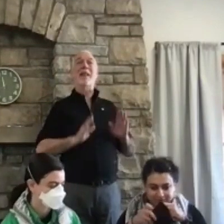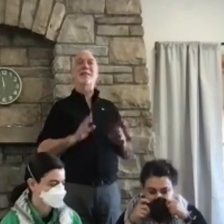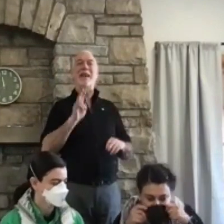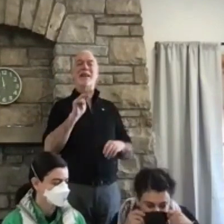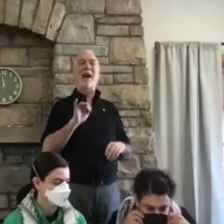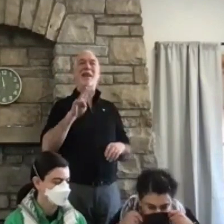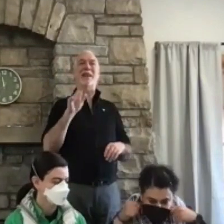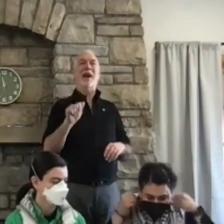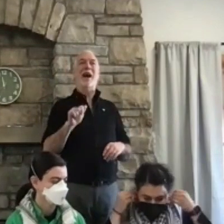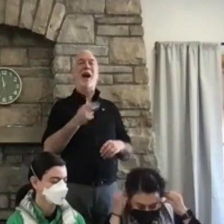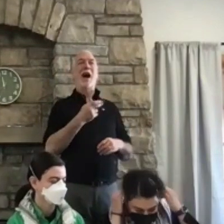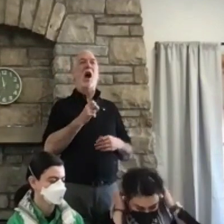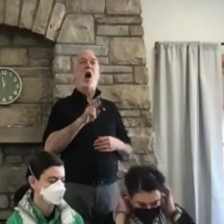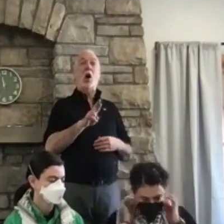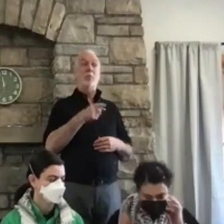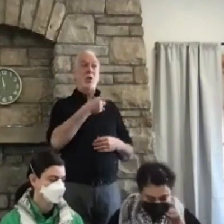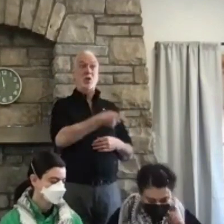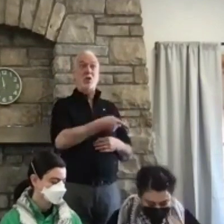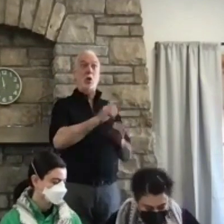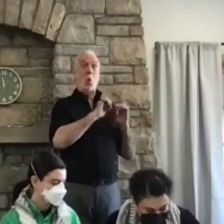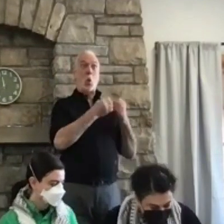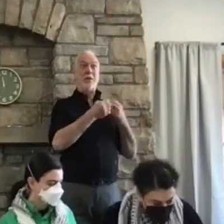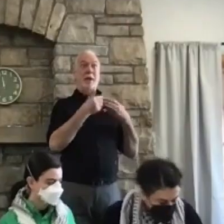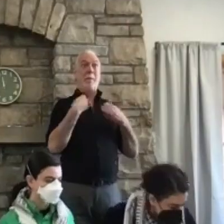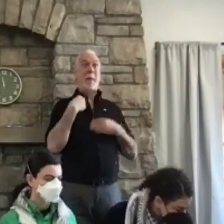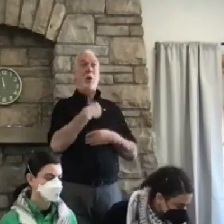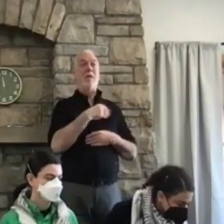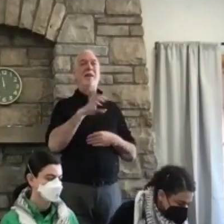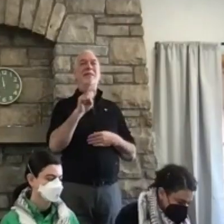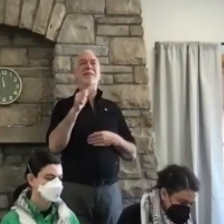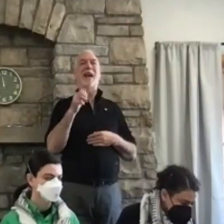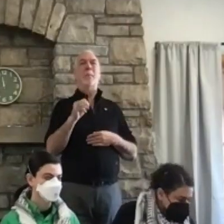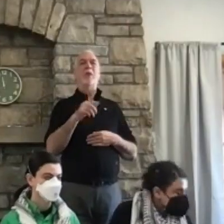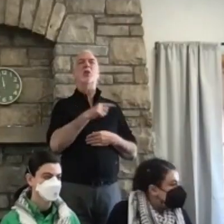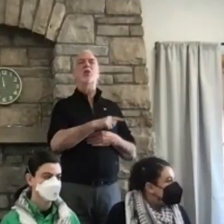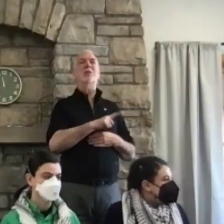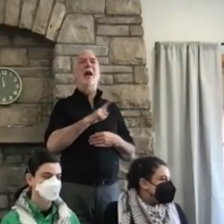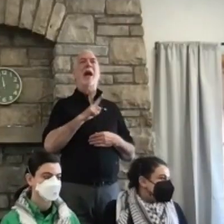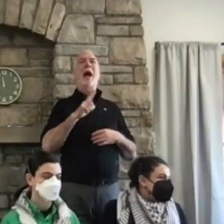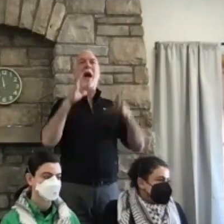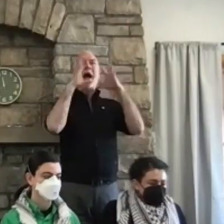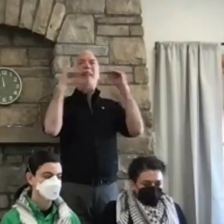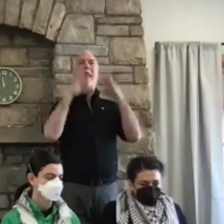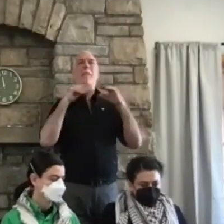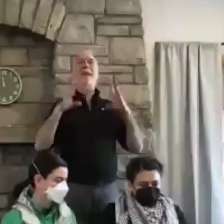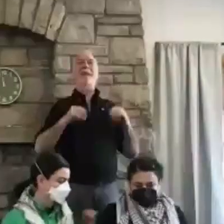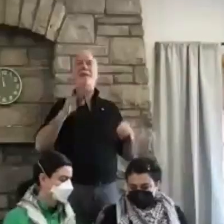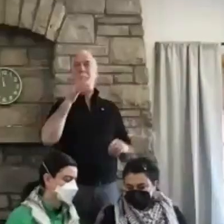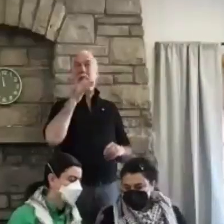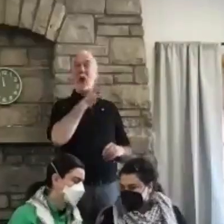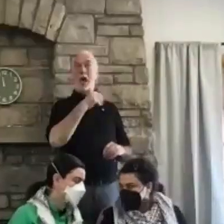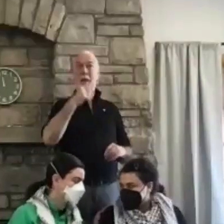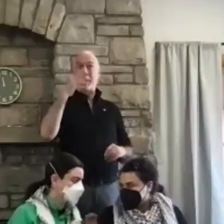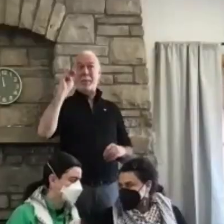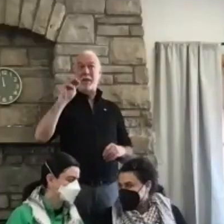Nadia Har. Nadia is an organizing member of FAMM. She's a Lebanese mother, artist, and mental health support